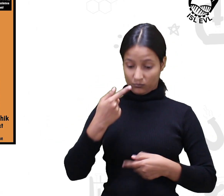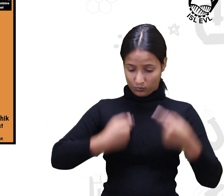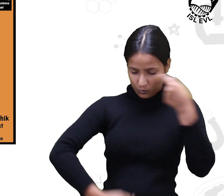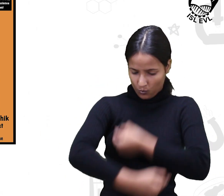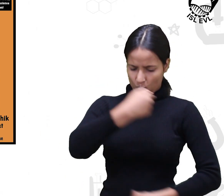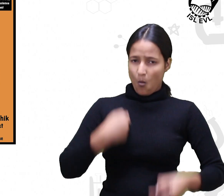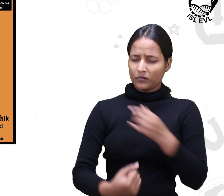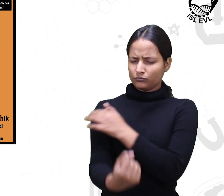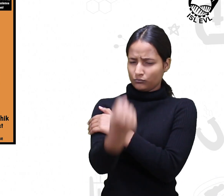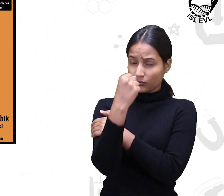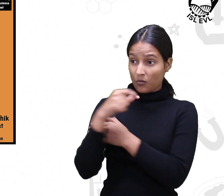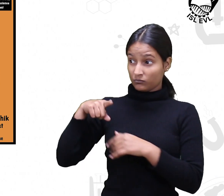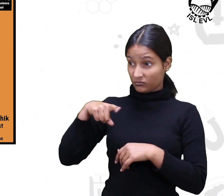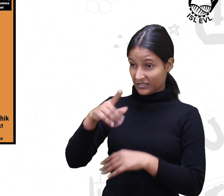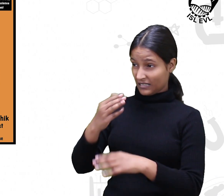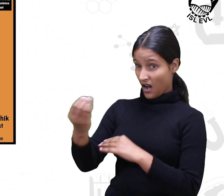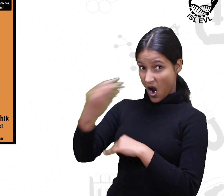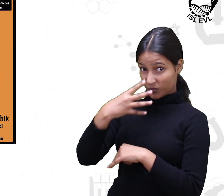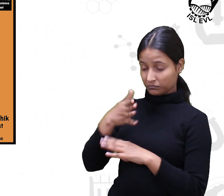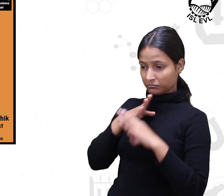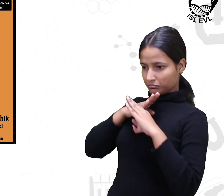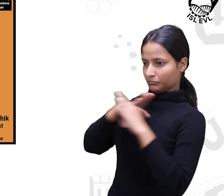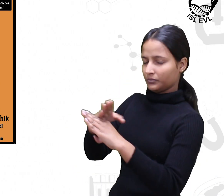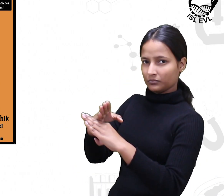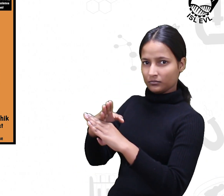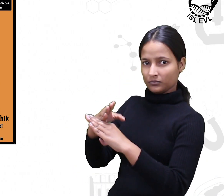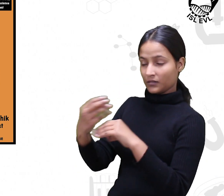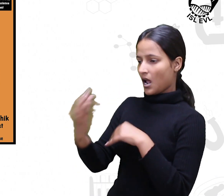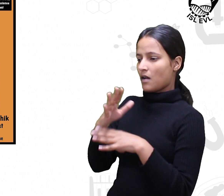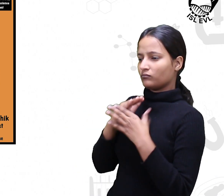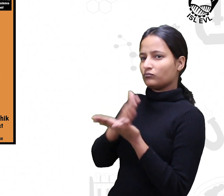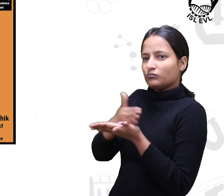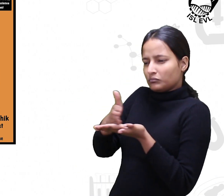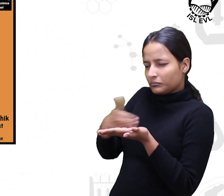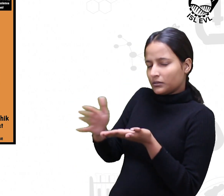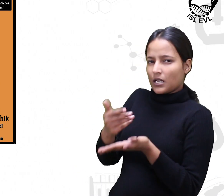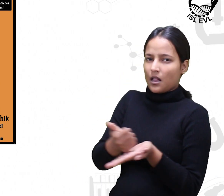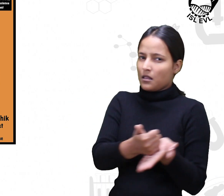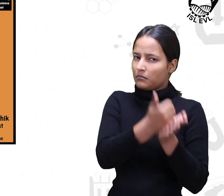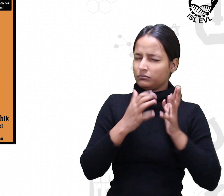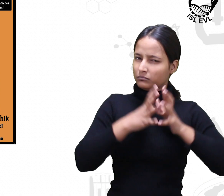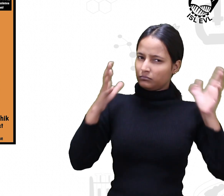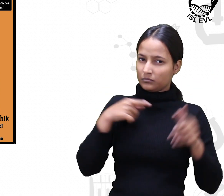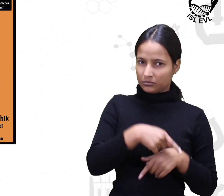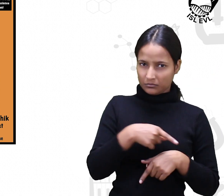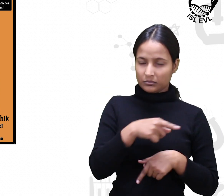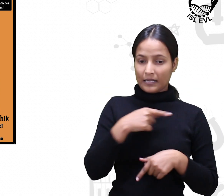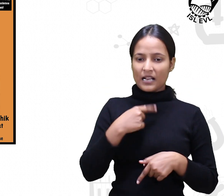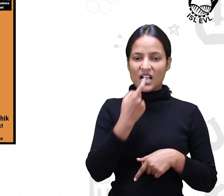immune system and the germs in check. In other words, the microbes and biofilms are